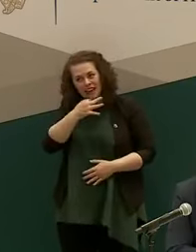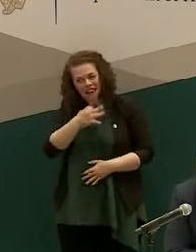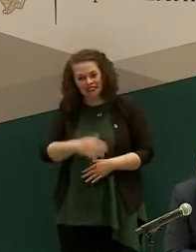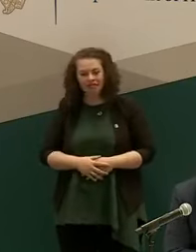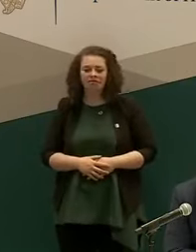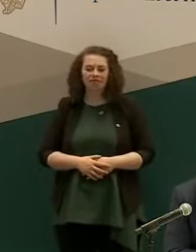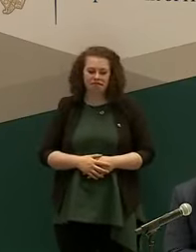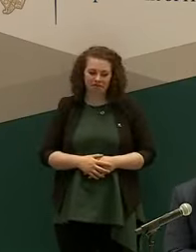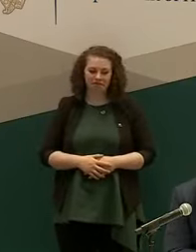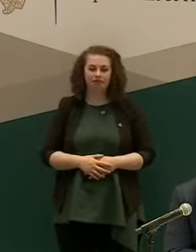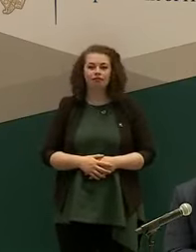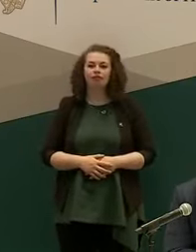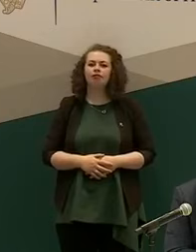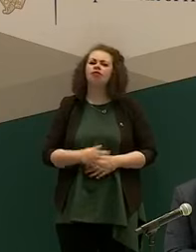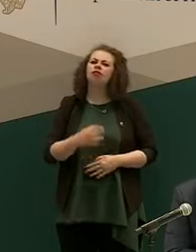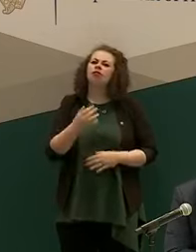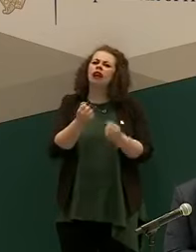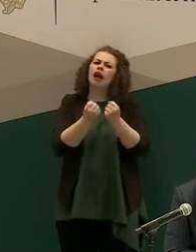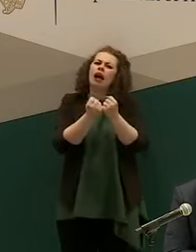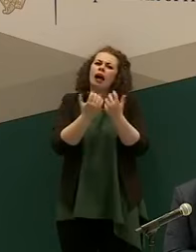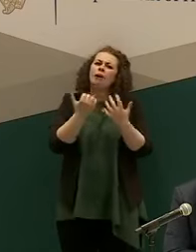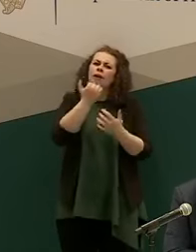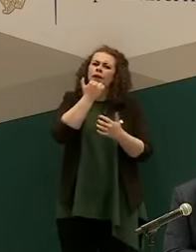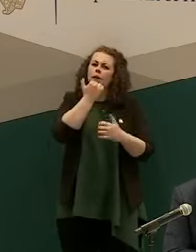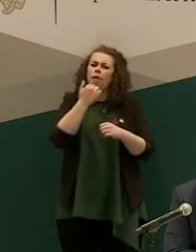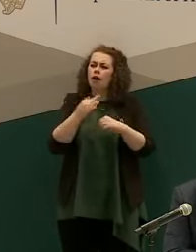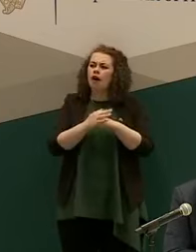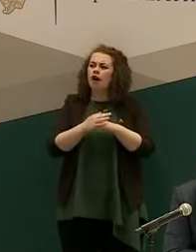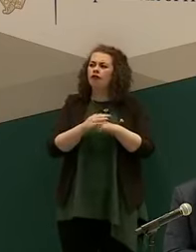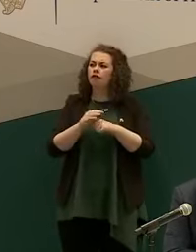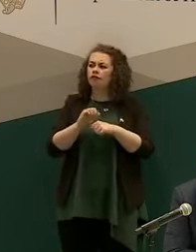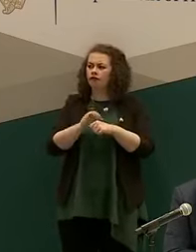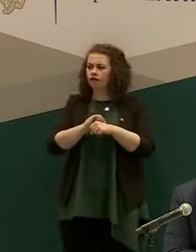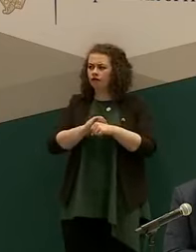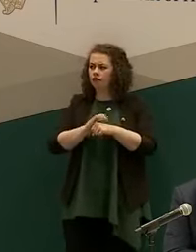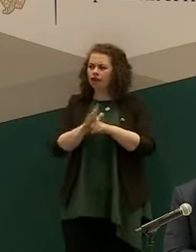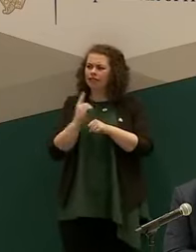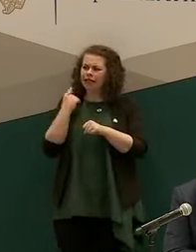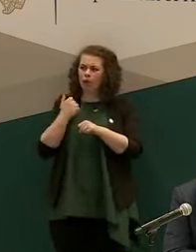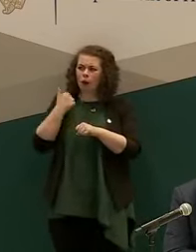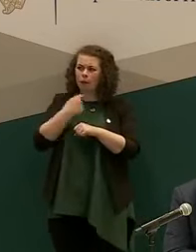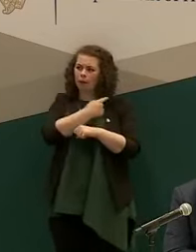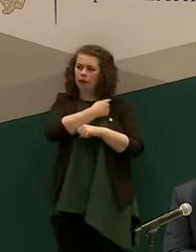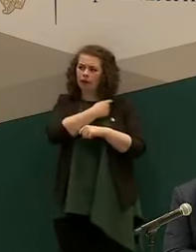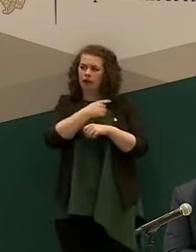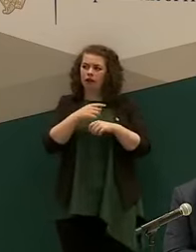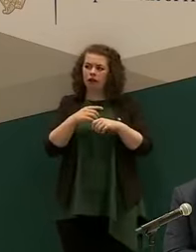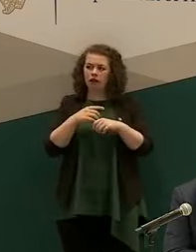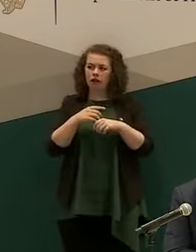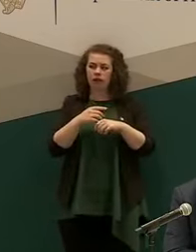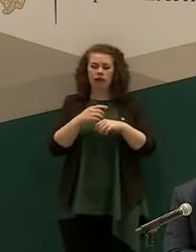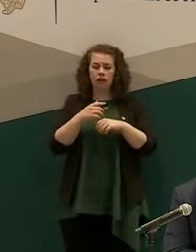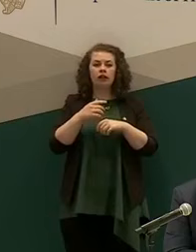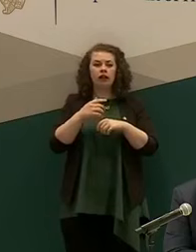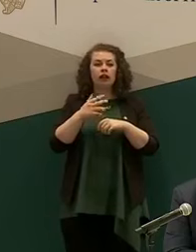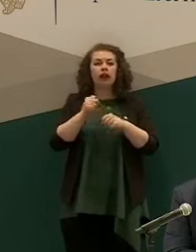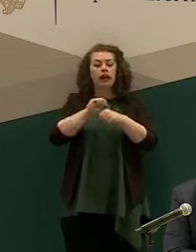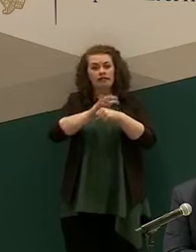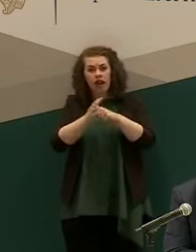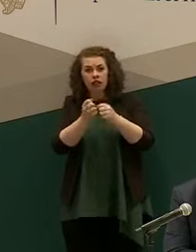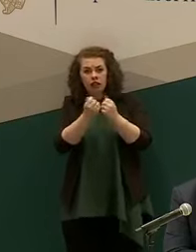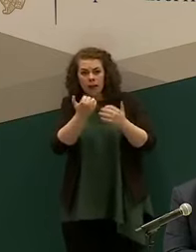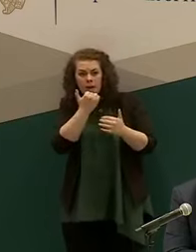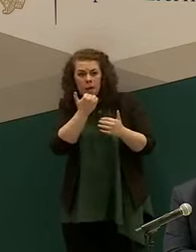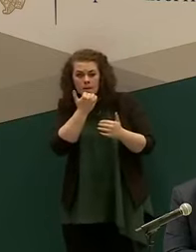could the number of cases of the virus and deaths as well in each care home and residential settings be published, seeing as that we're doing that for hospitals?